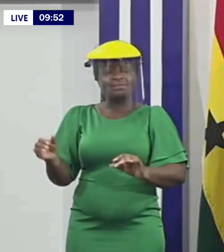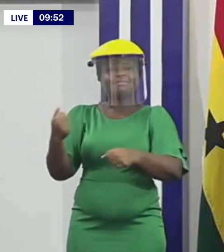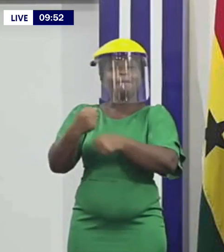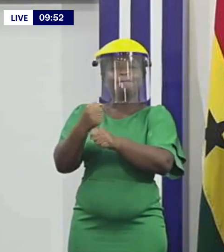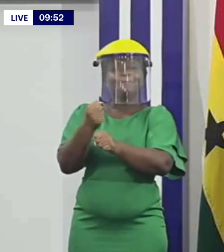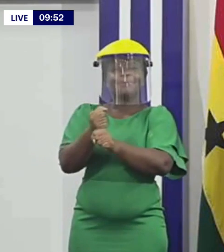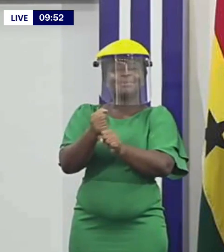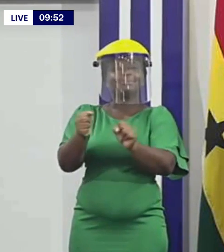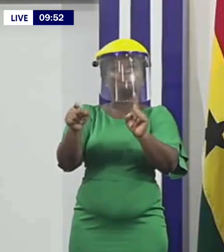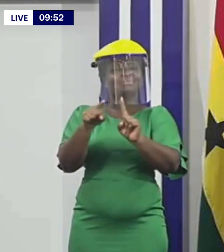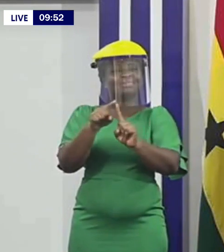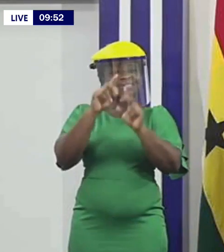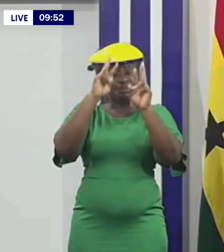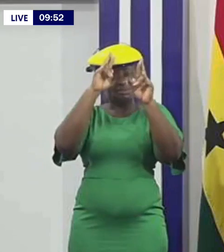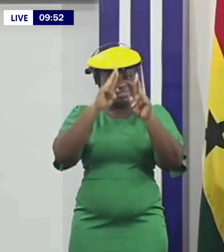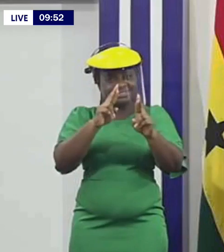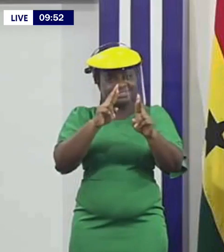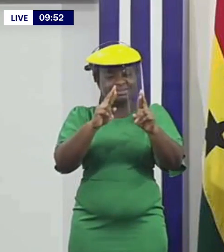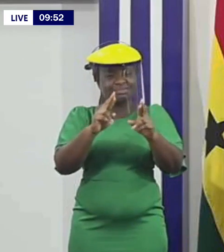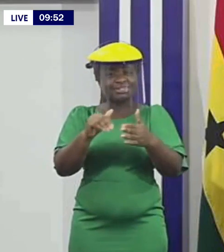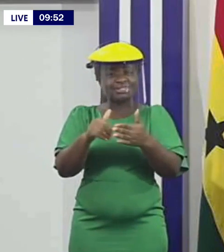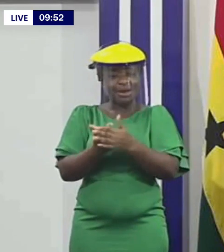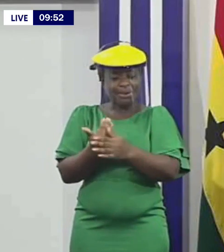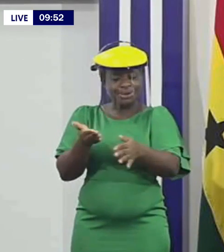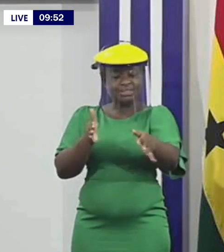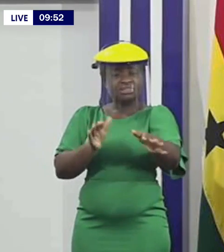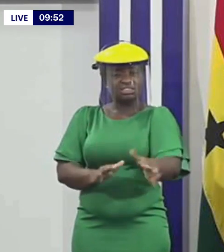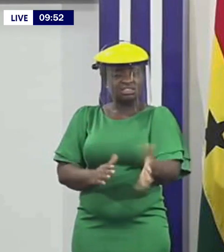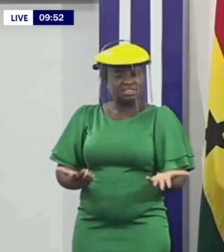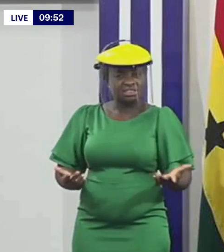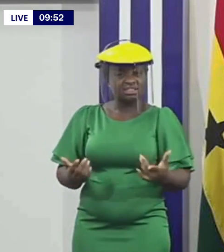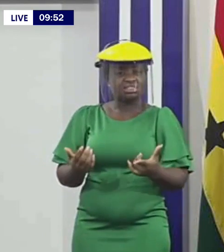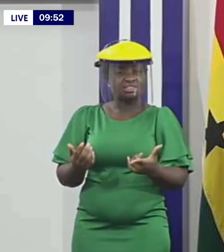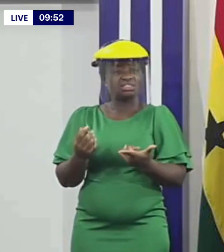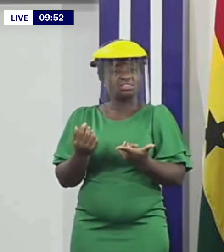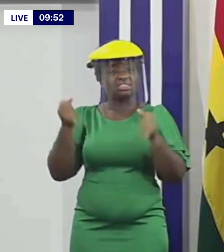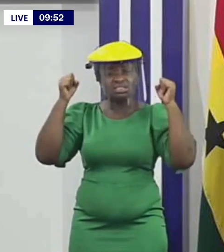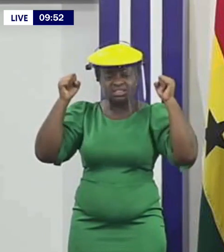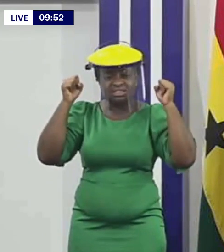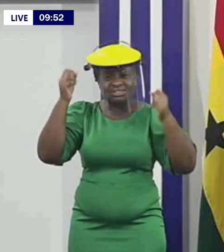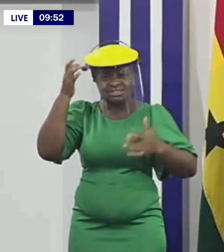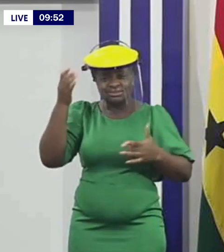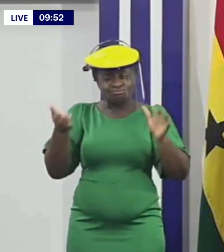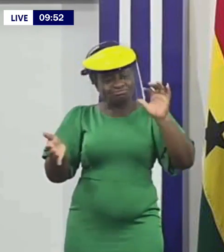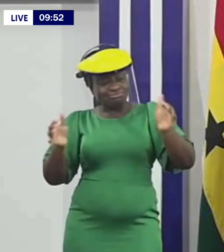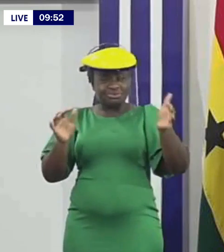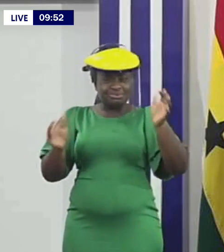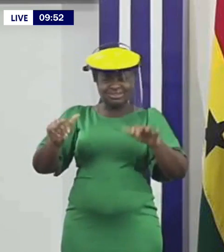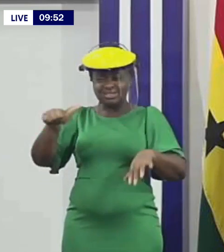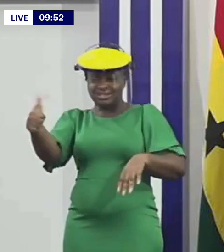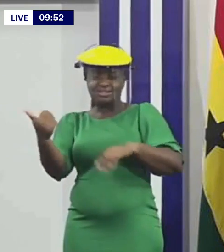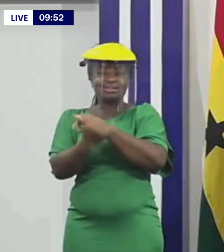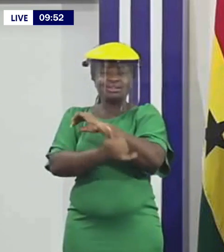Ghana in respect with our morbidity burden and also the death burden. If you compare to a lot of